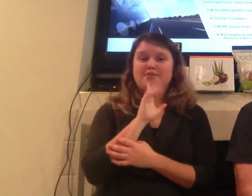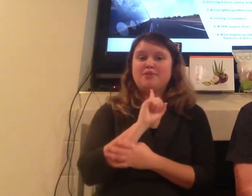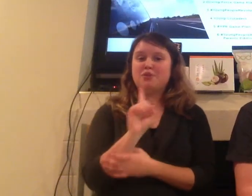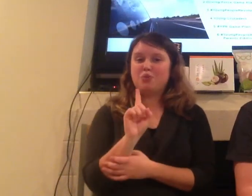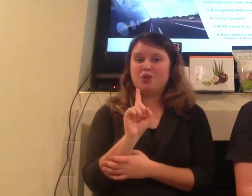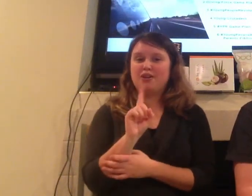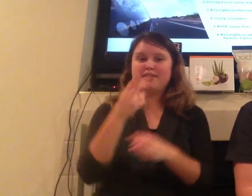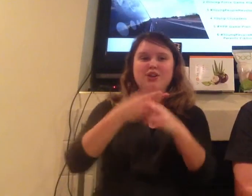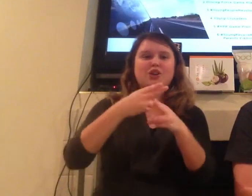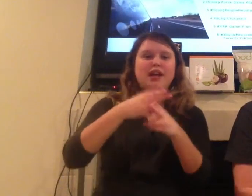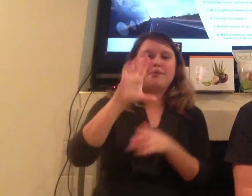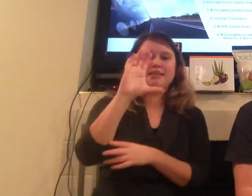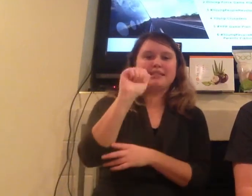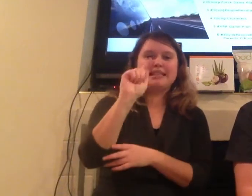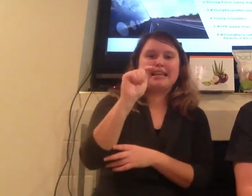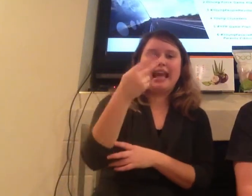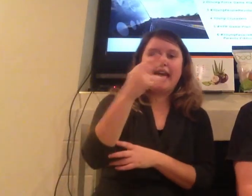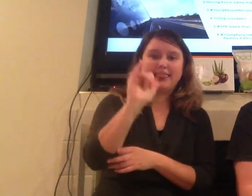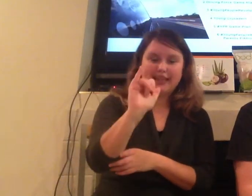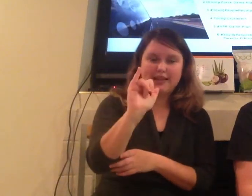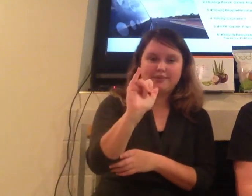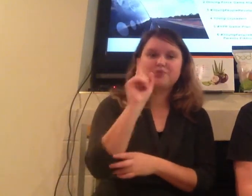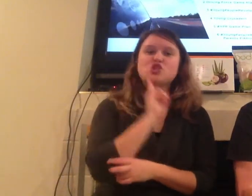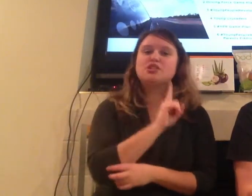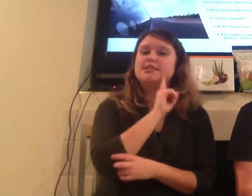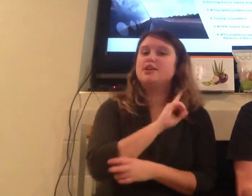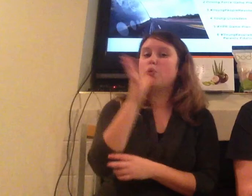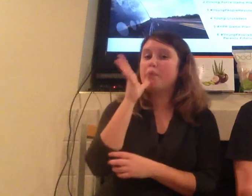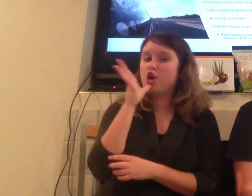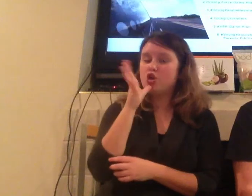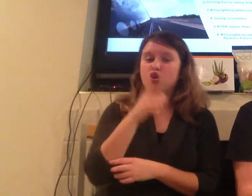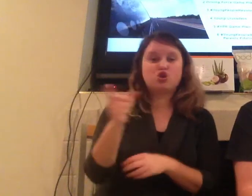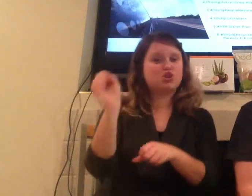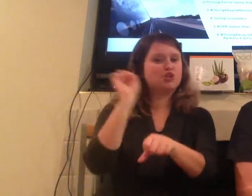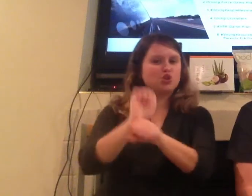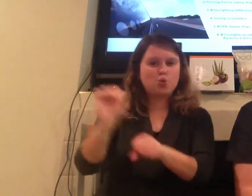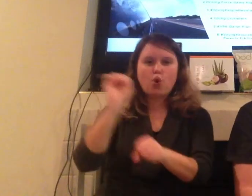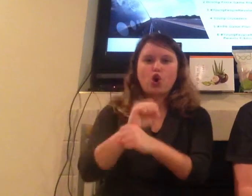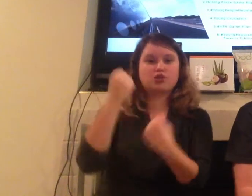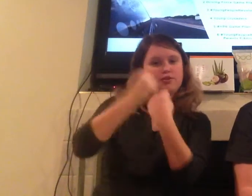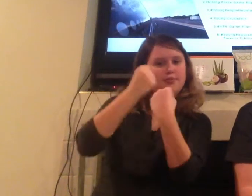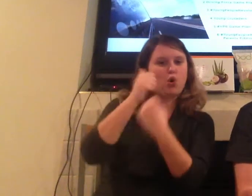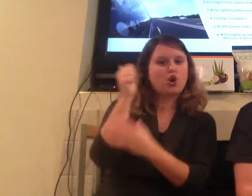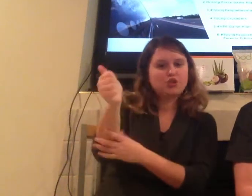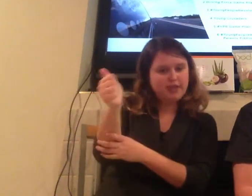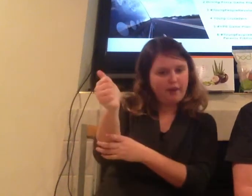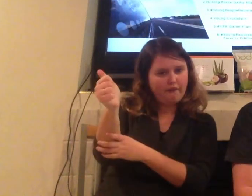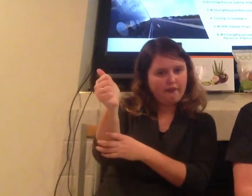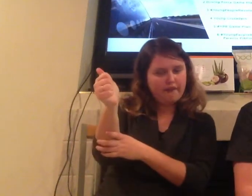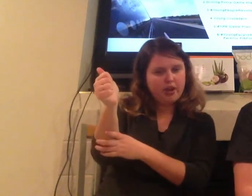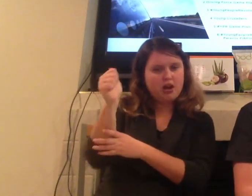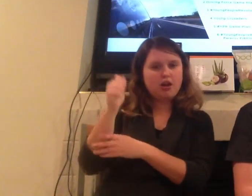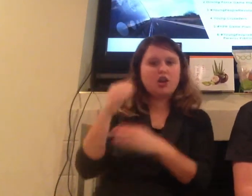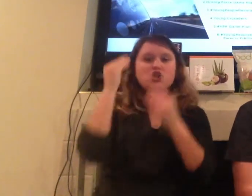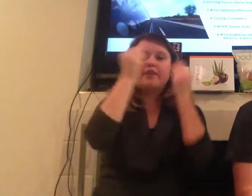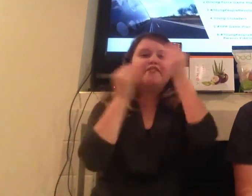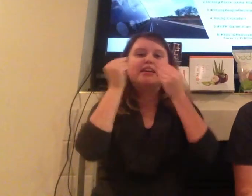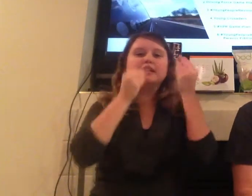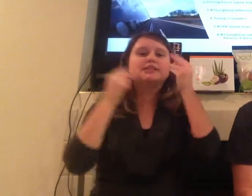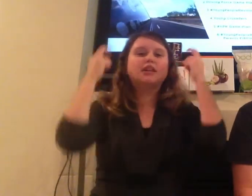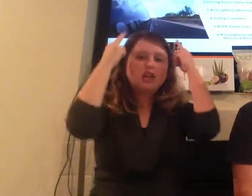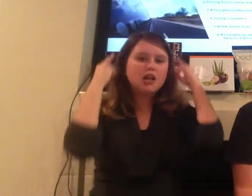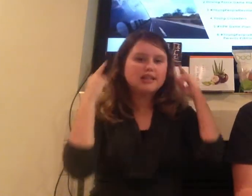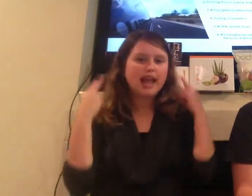Kathy, and she's a single mother, works to support herself. She's a cosmetologist,